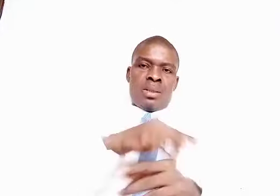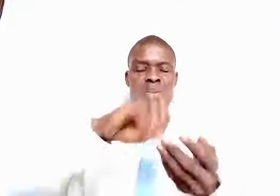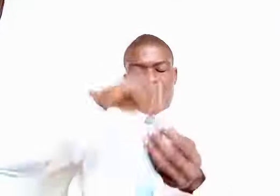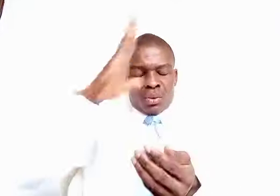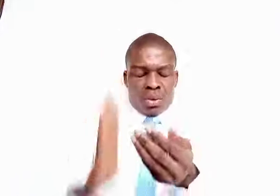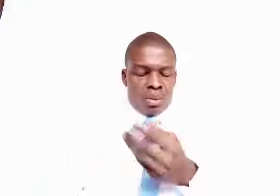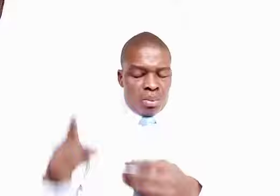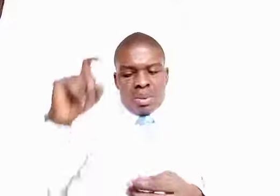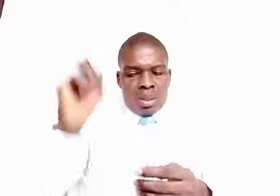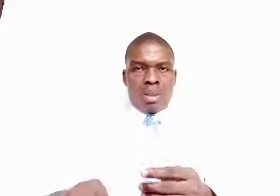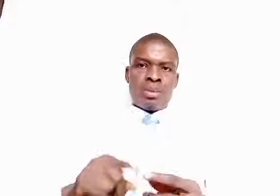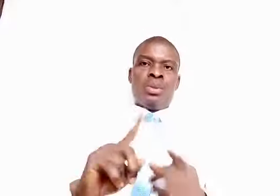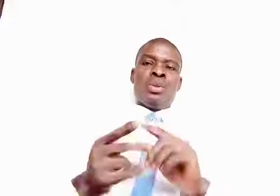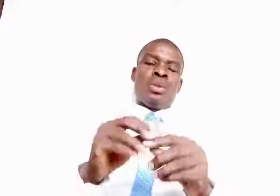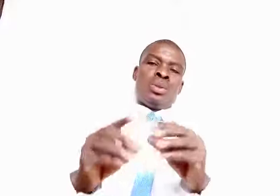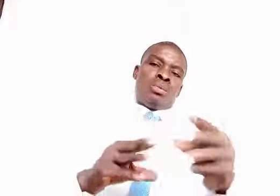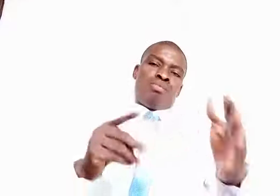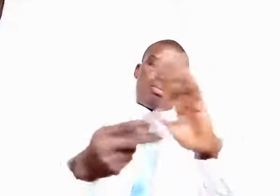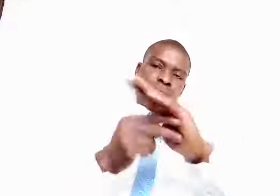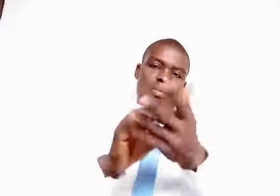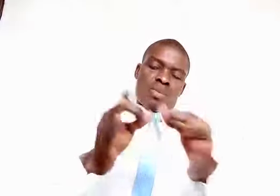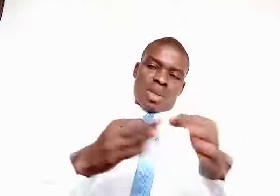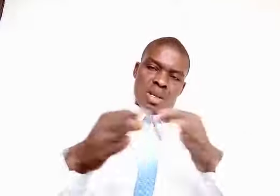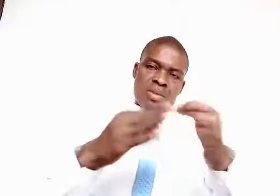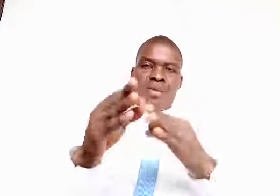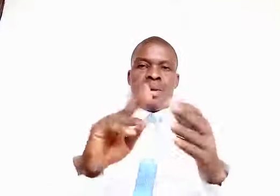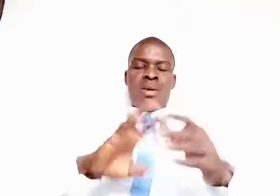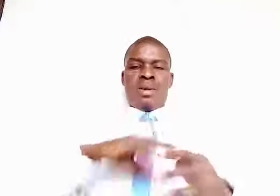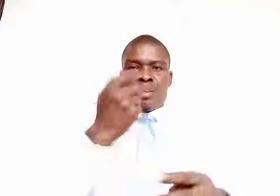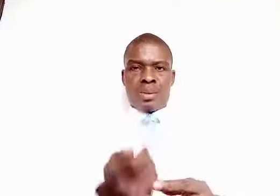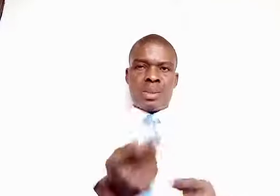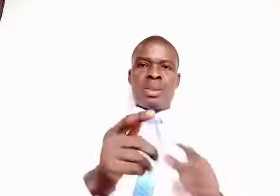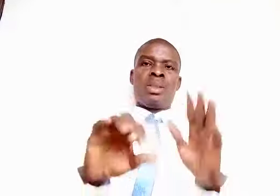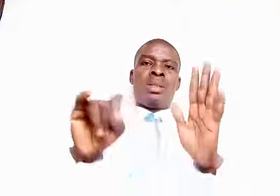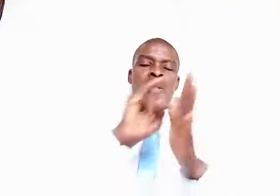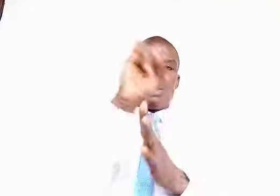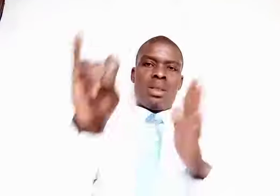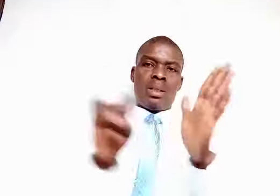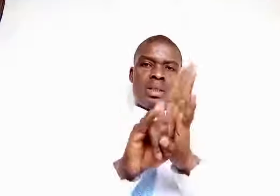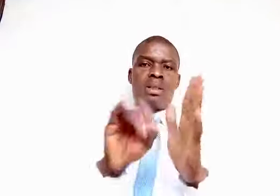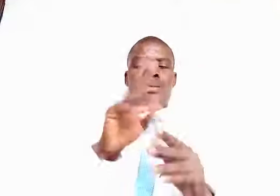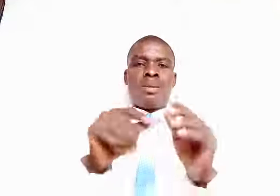able to define poetry, identify features of poetry in any given poem,